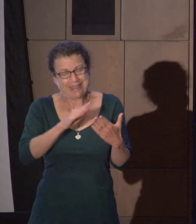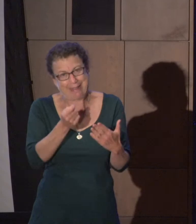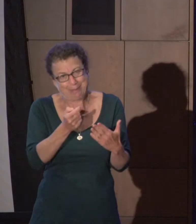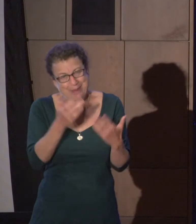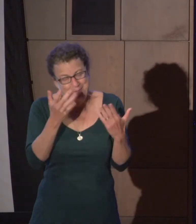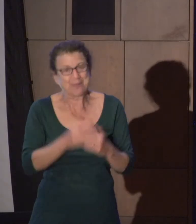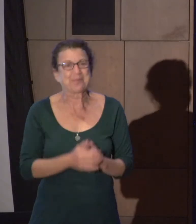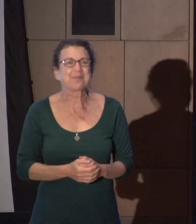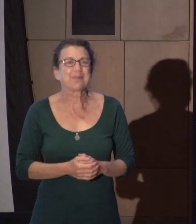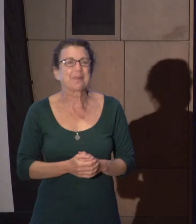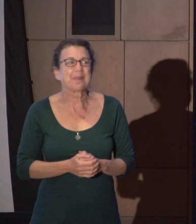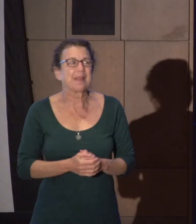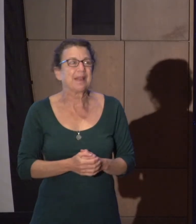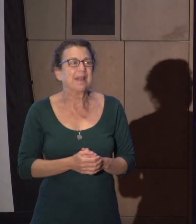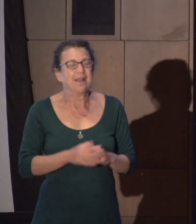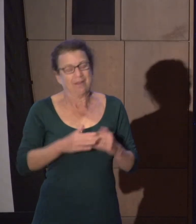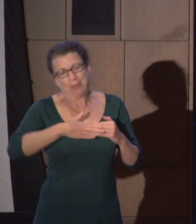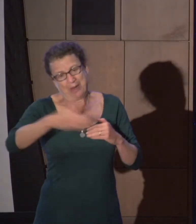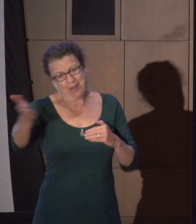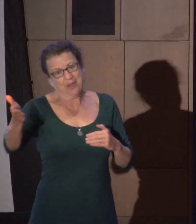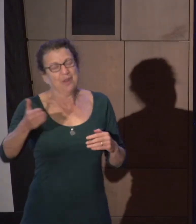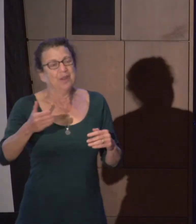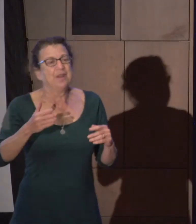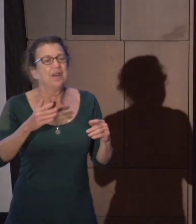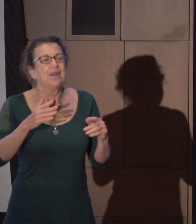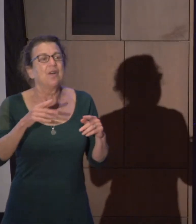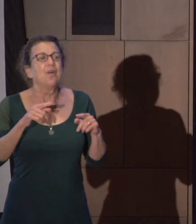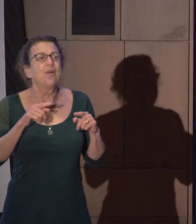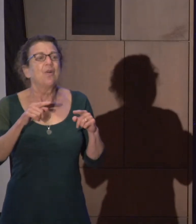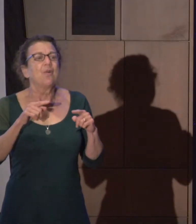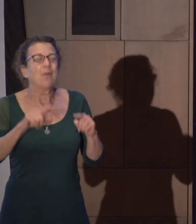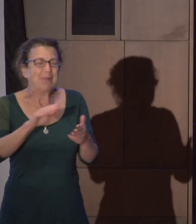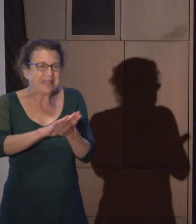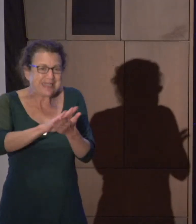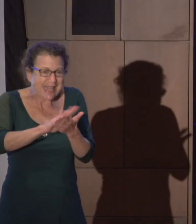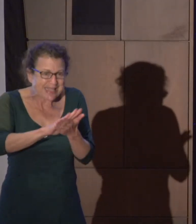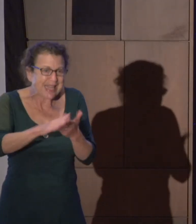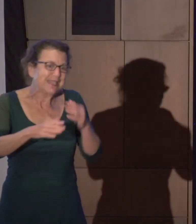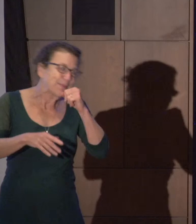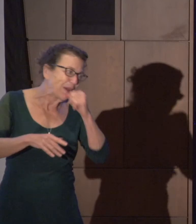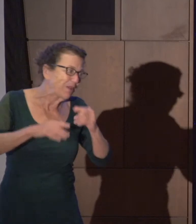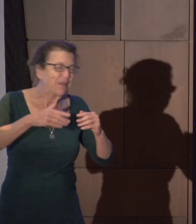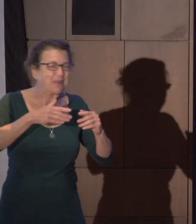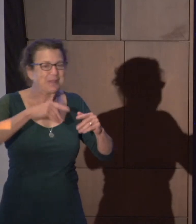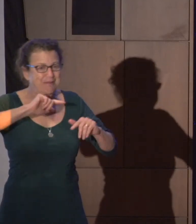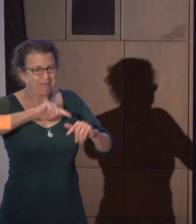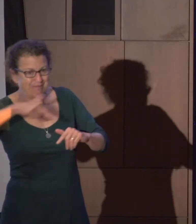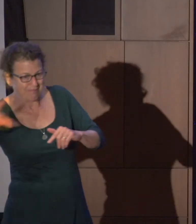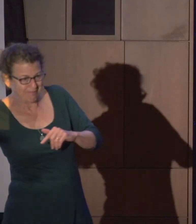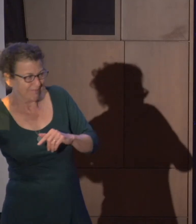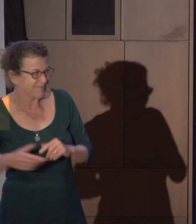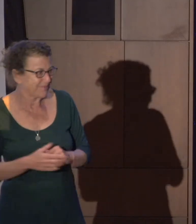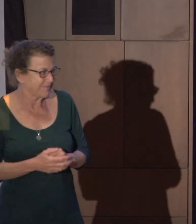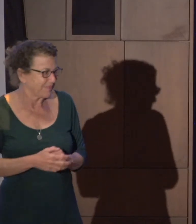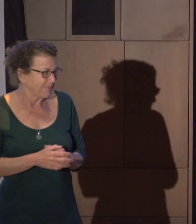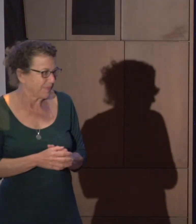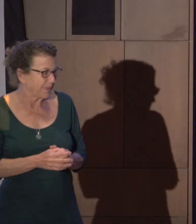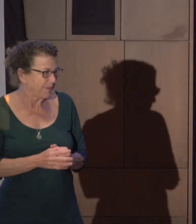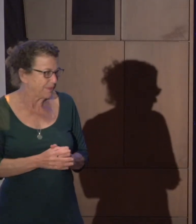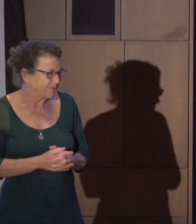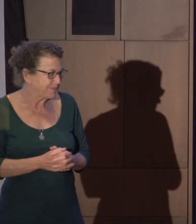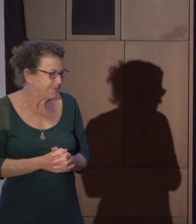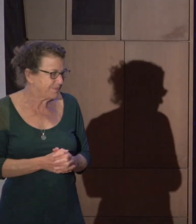bit, that might occur from here on out, and while we sanitize the microphones between speakers.